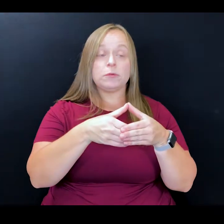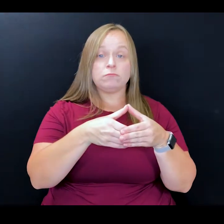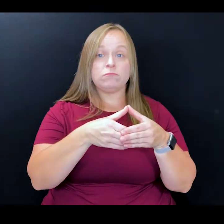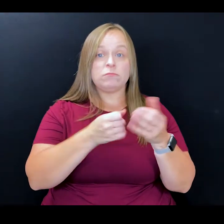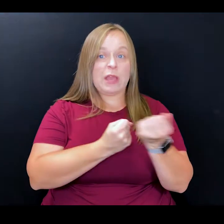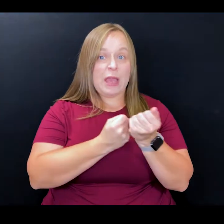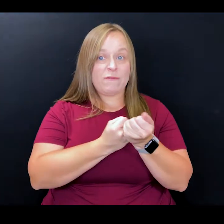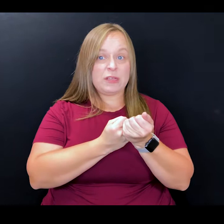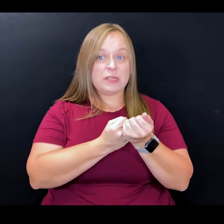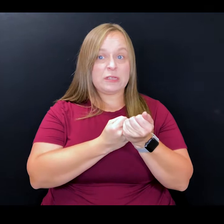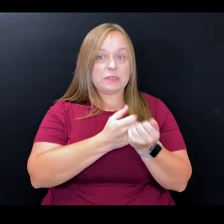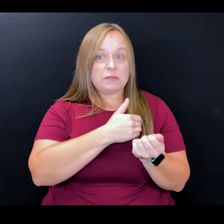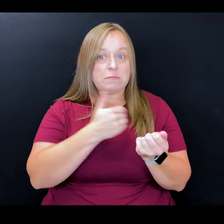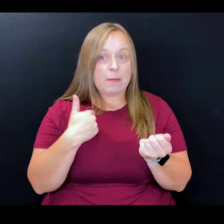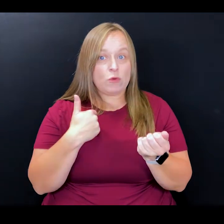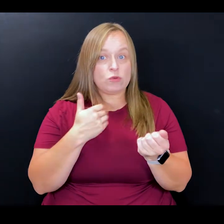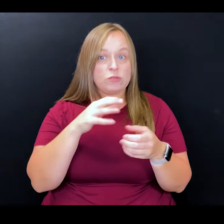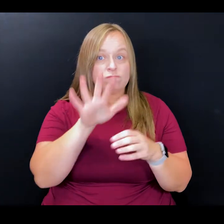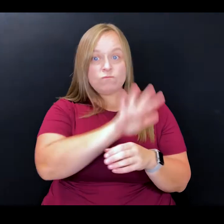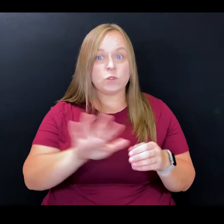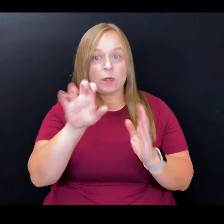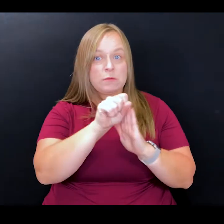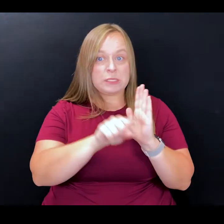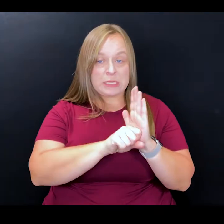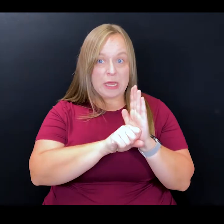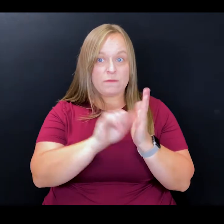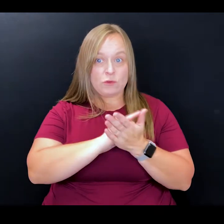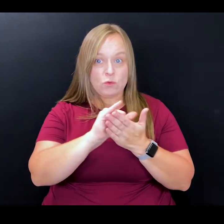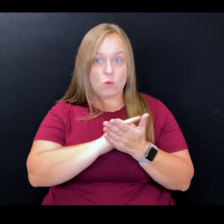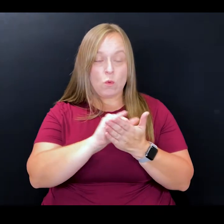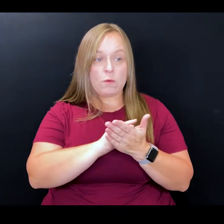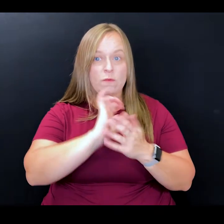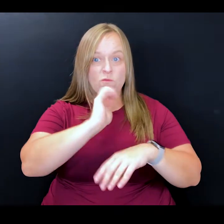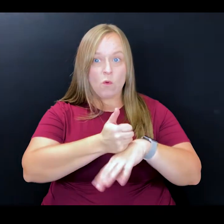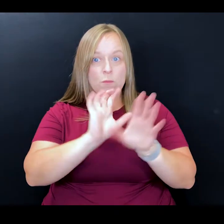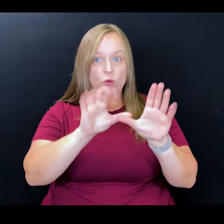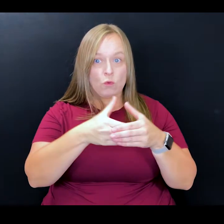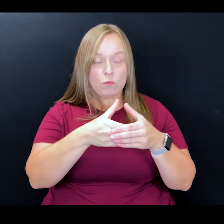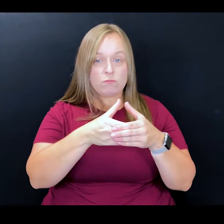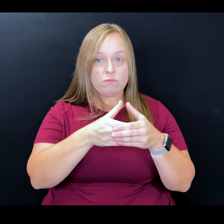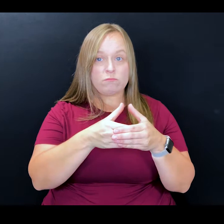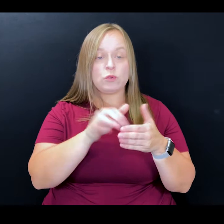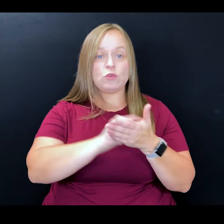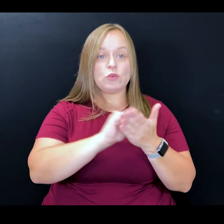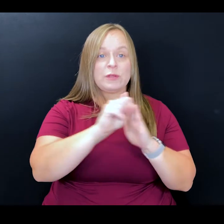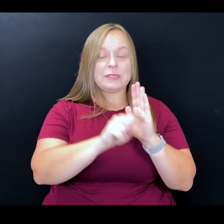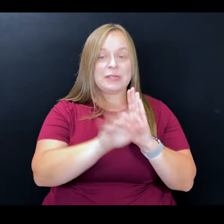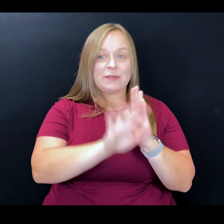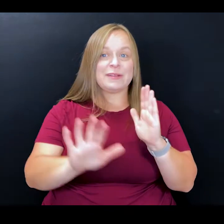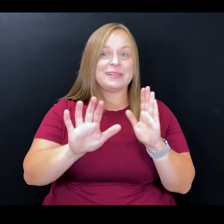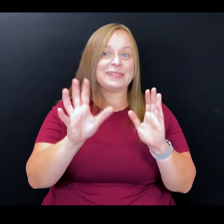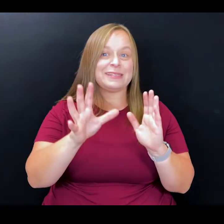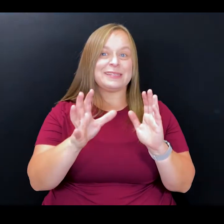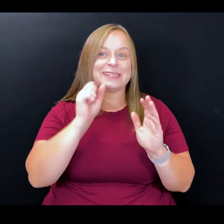of advocates, of consumer advocates around the state formed a group, which was New York Statewide